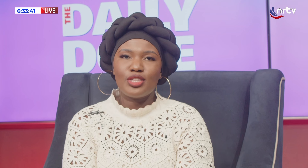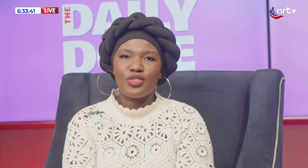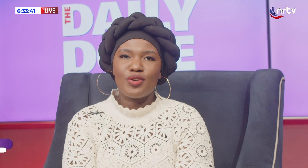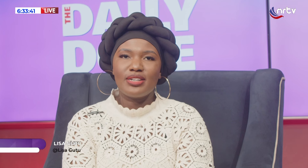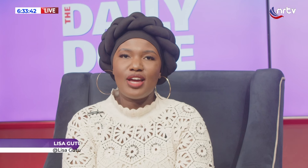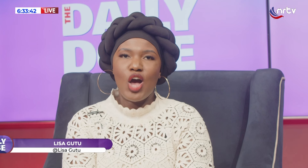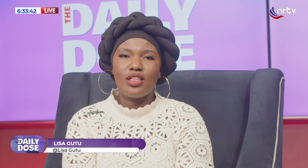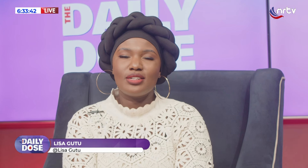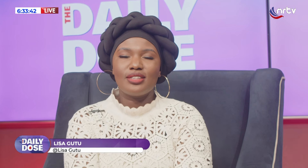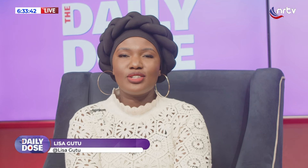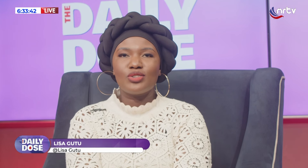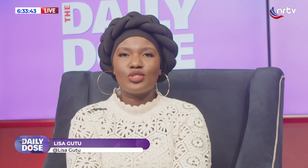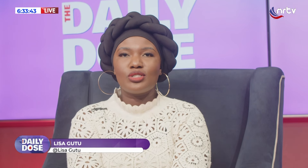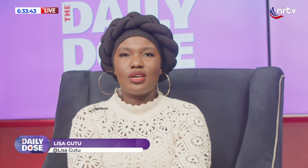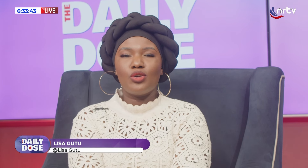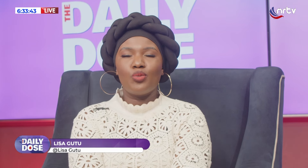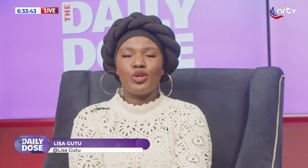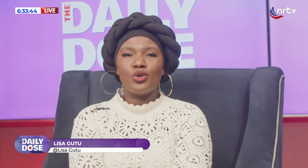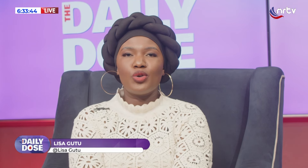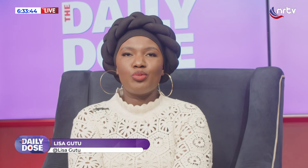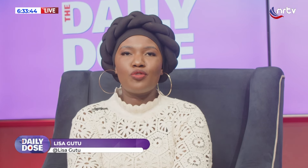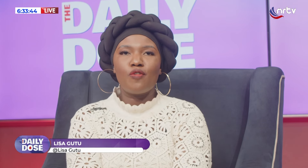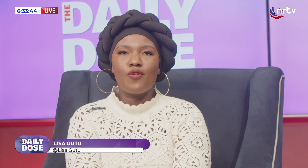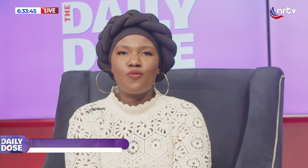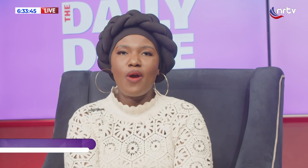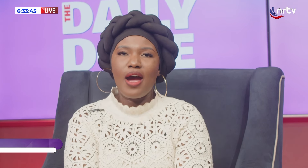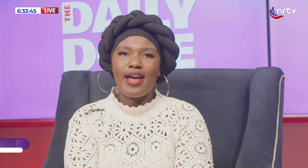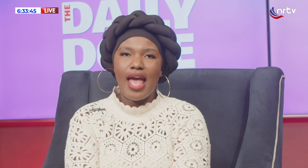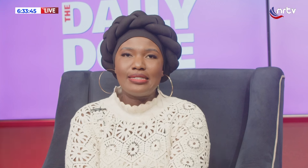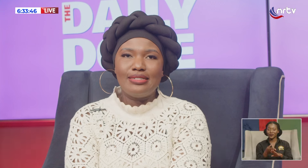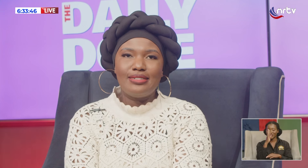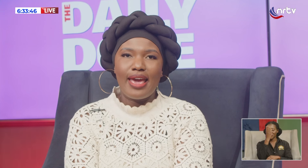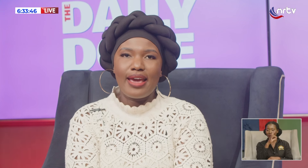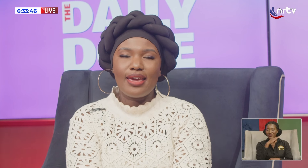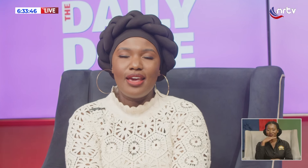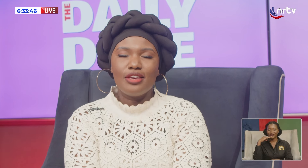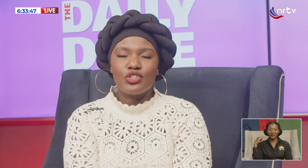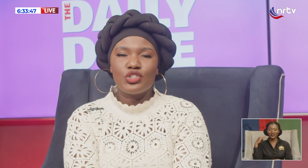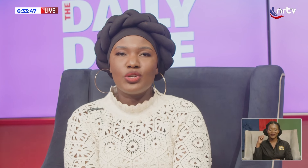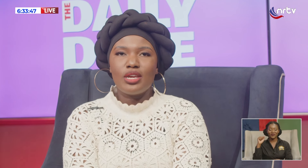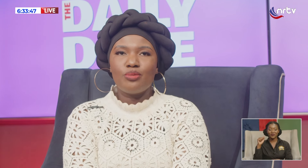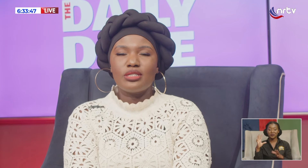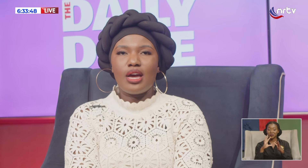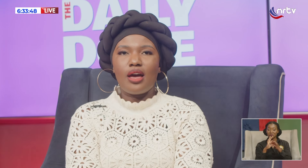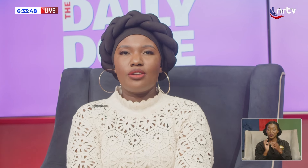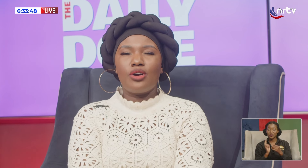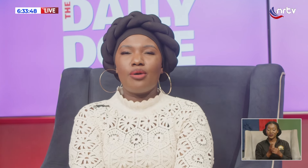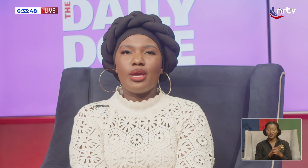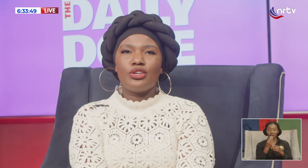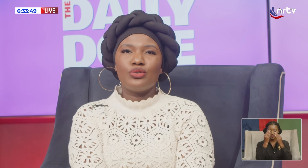6:33 right now on the Daily Dose. Your morning glory on a beautiful Friday. If you're just tuning in, you missed out on our main news,